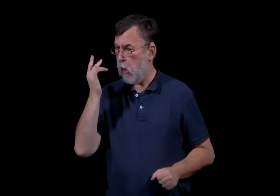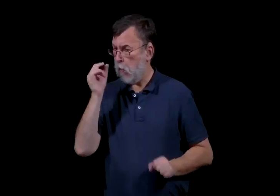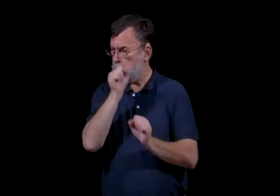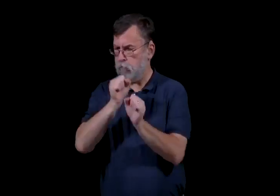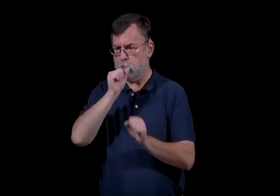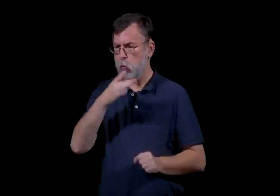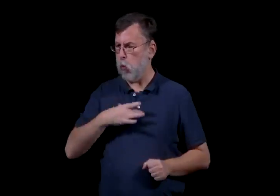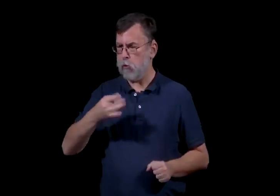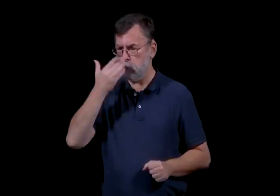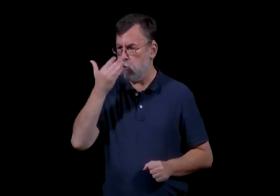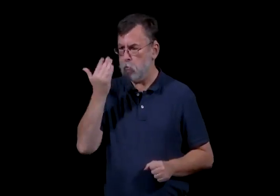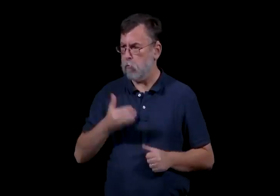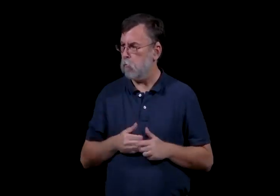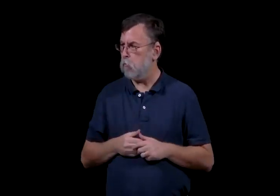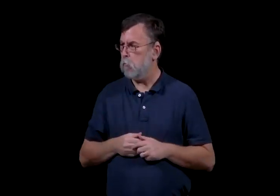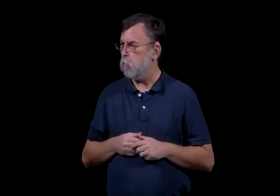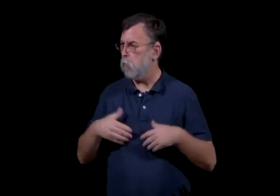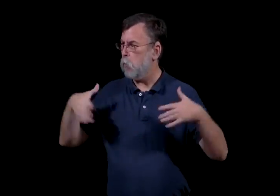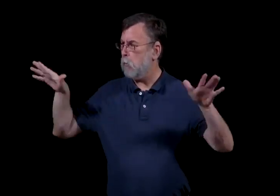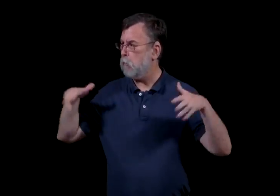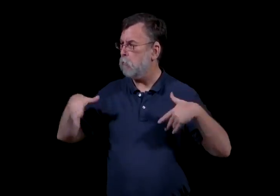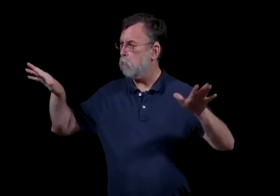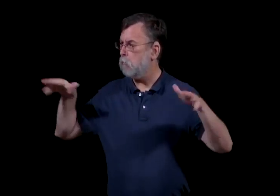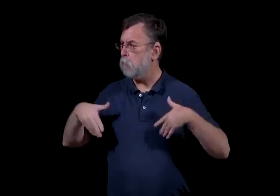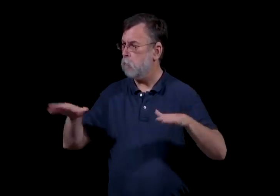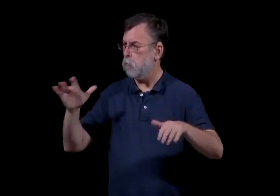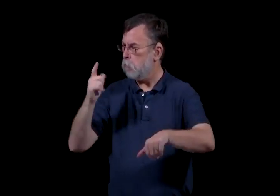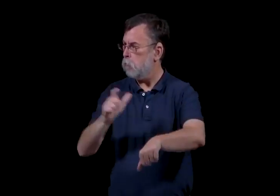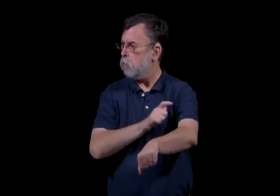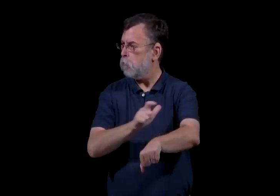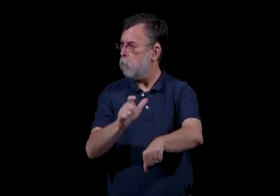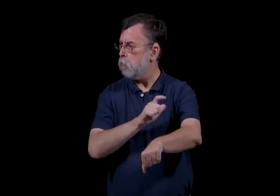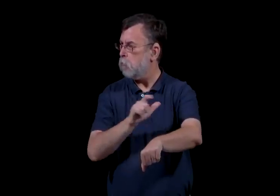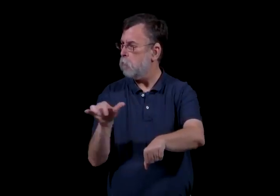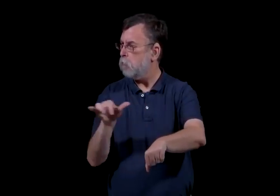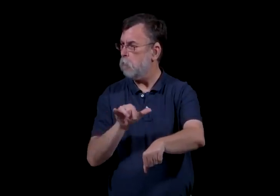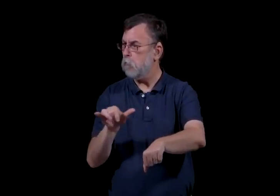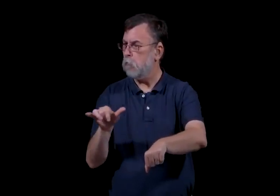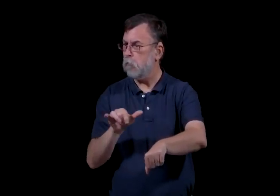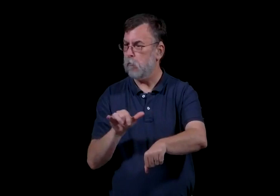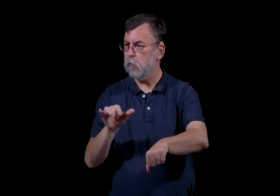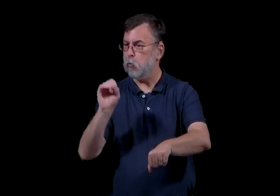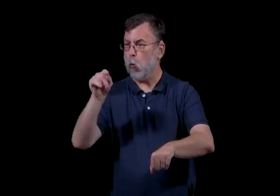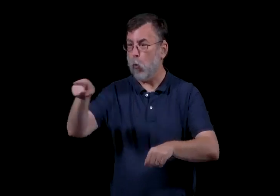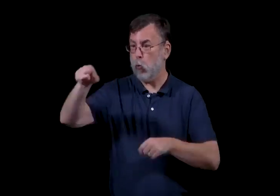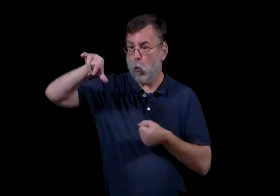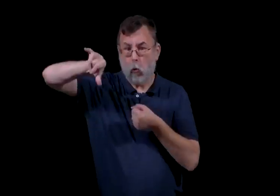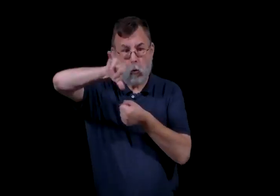like perfume, they would make perfume. They didn't want to smell. So they had oils that they would use.